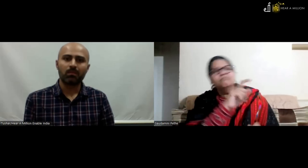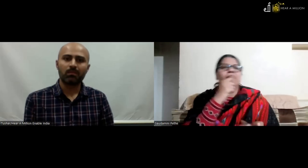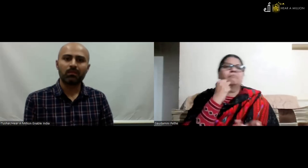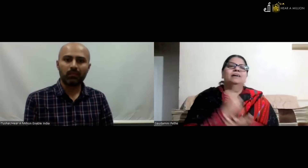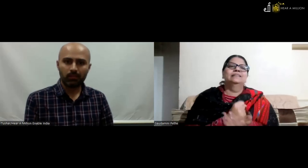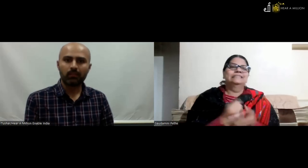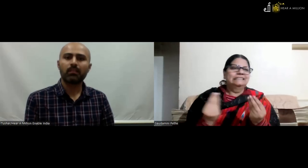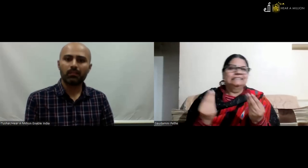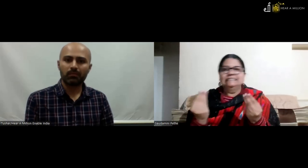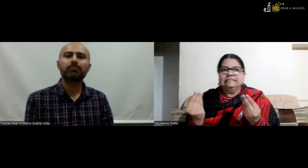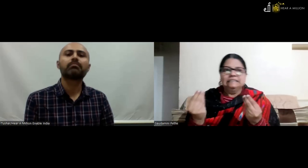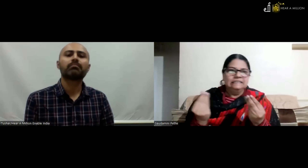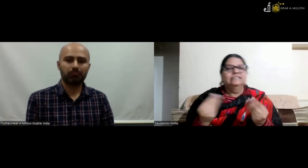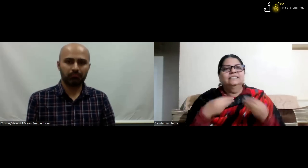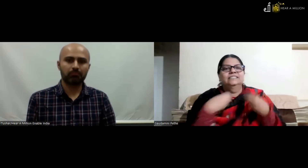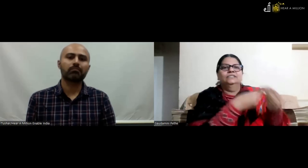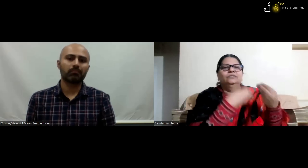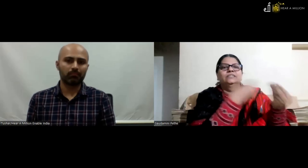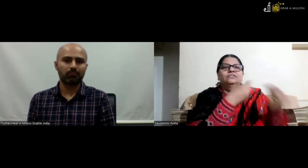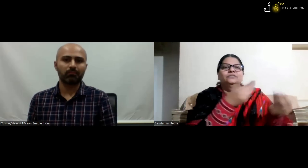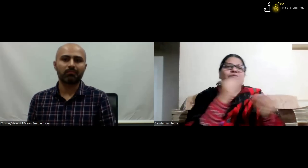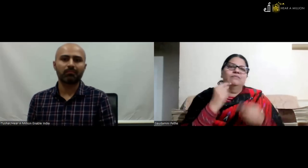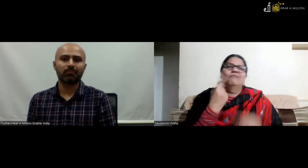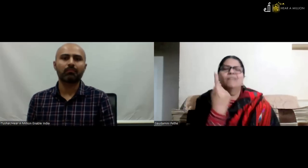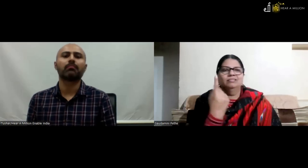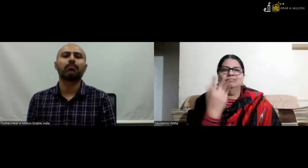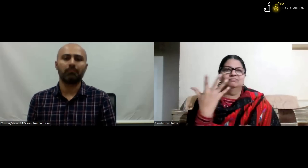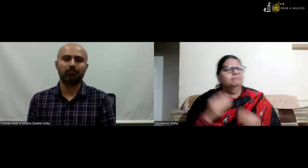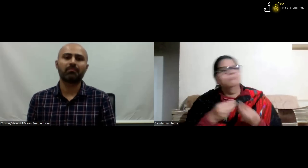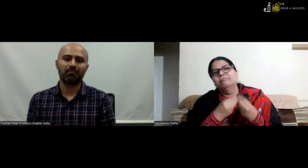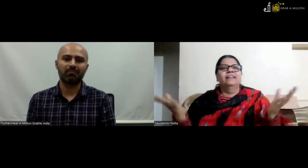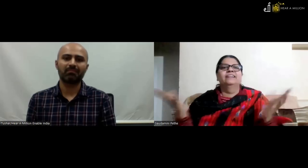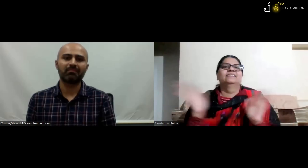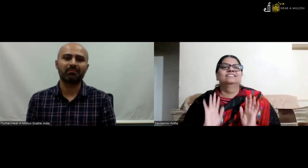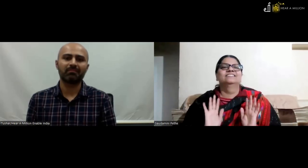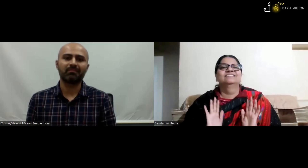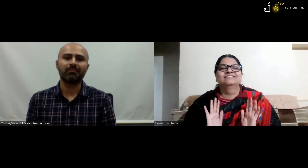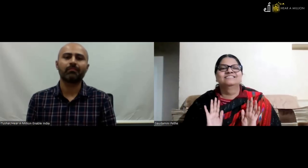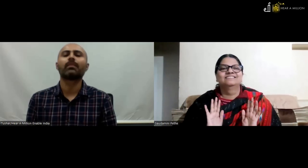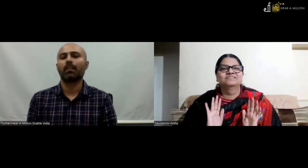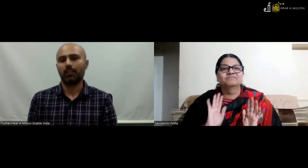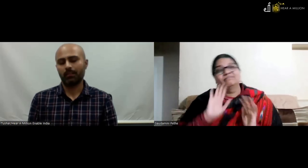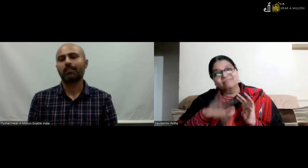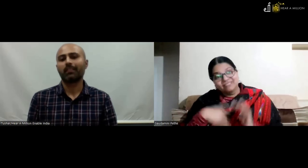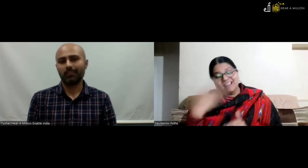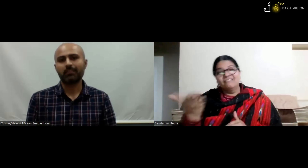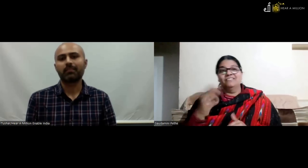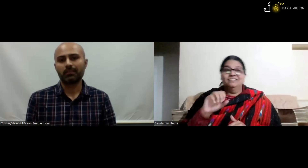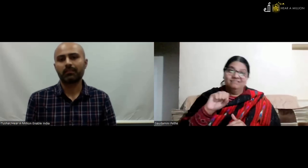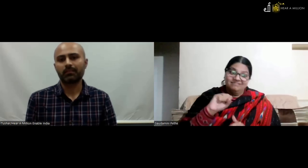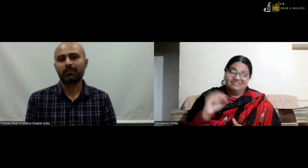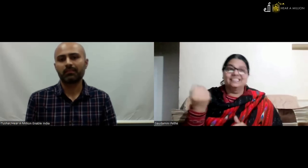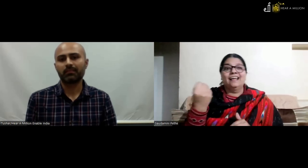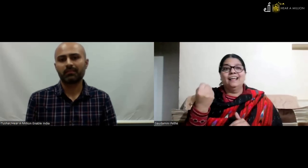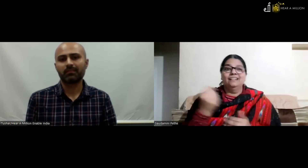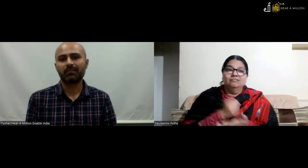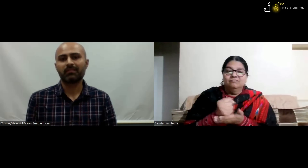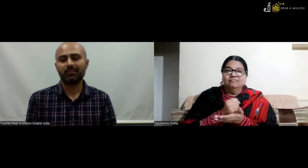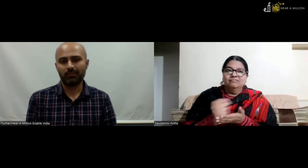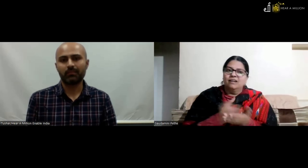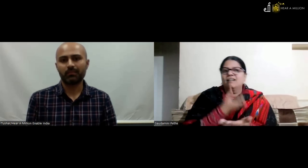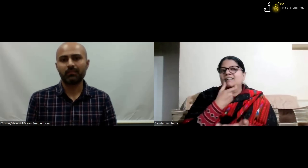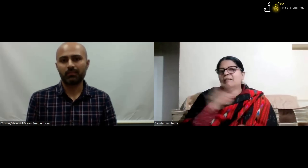is the procedure. So you can file the RTI, then they might start issuing the license. But yeah, we need to have